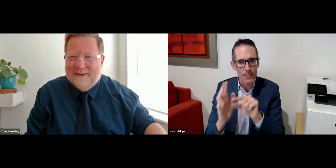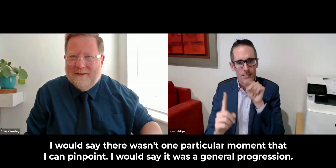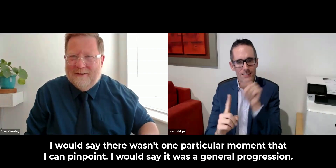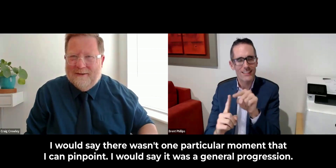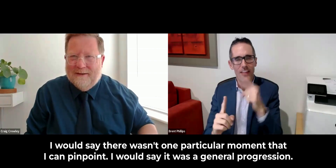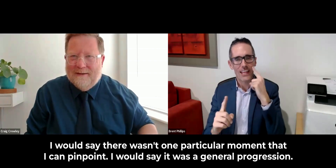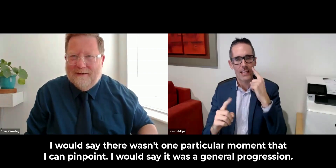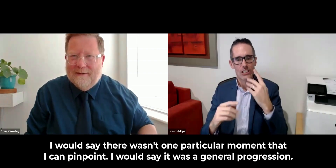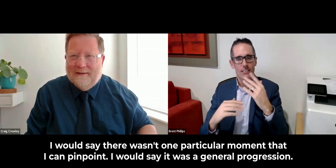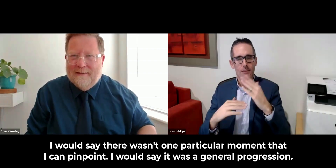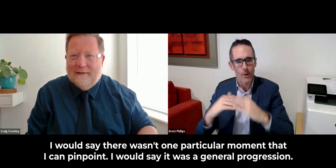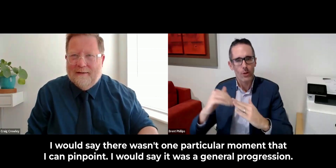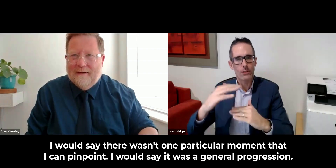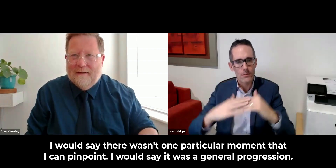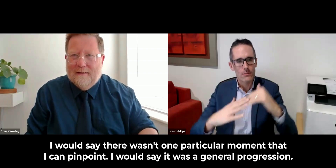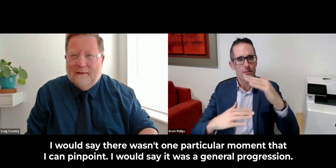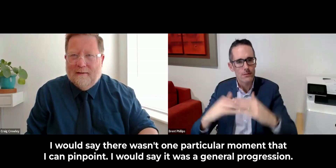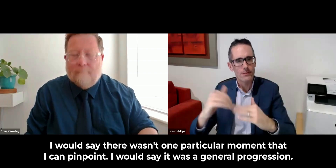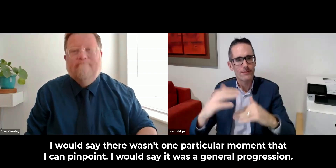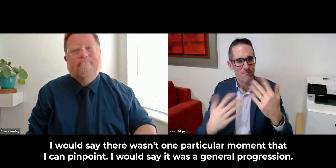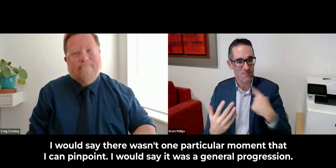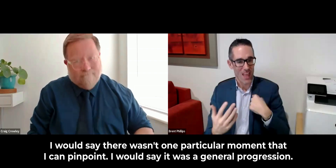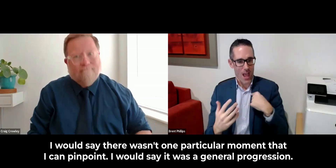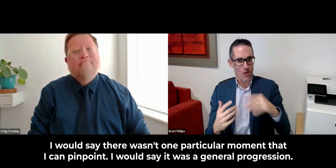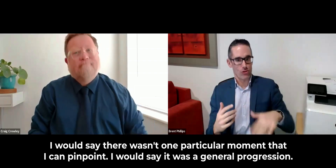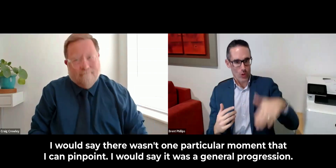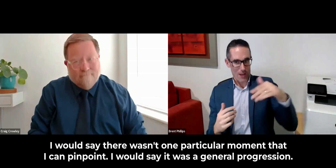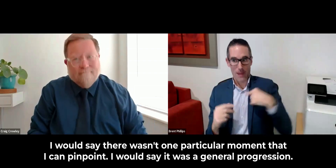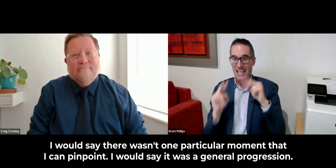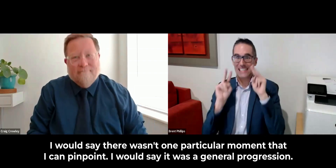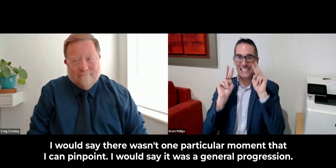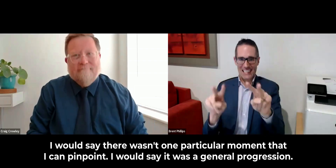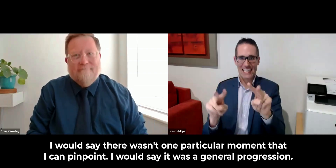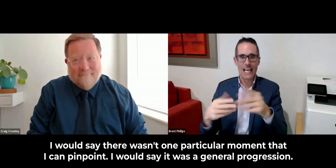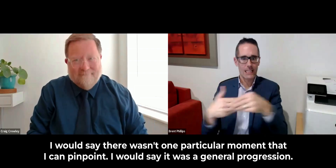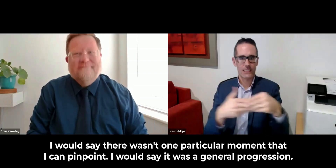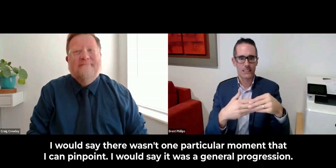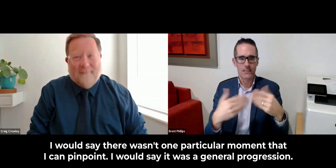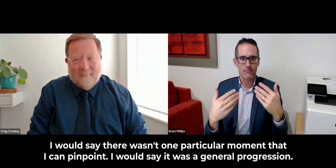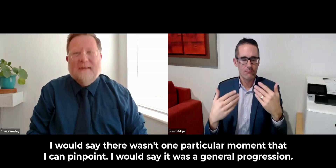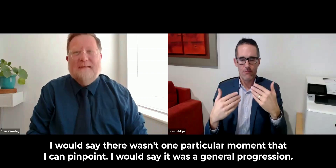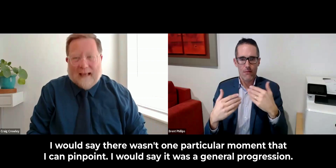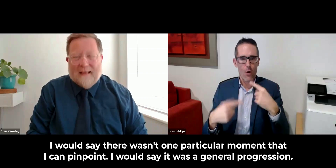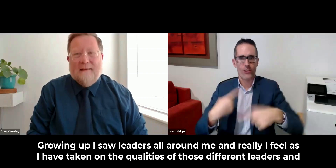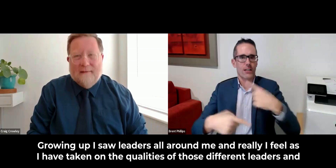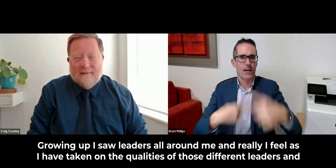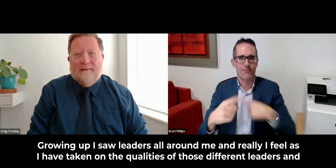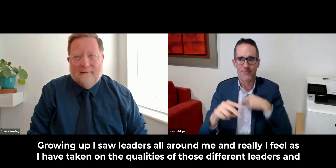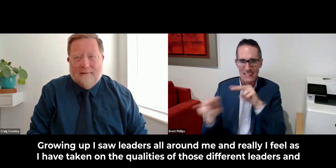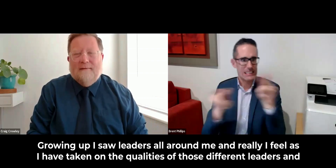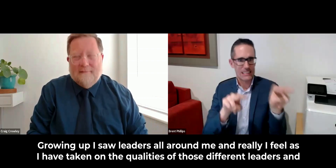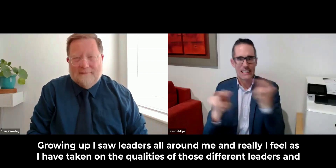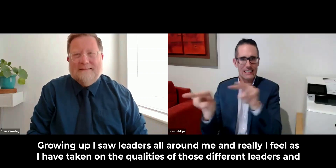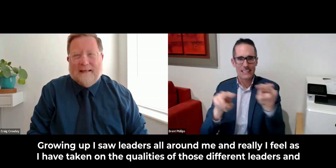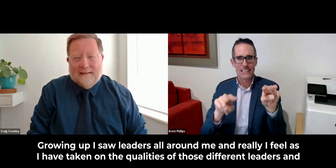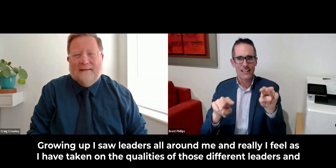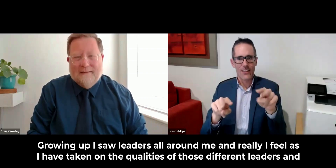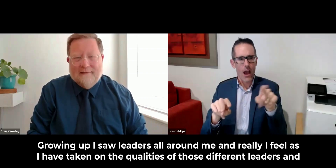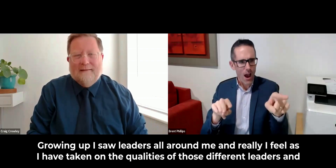I would say there wasn't one particular moment that I can pinpoint. I would say it was a general progression. Growing up, I